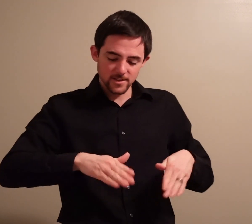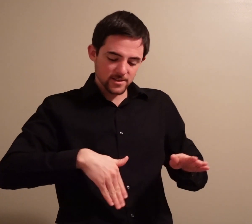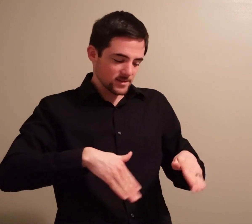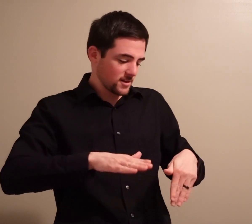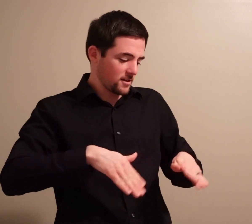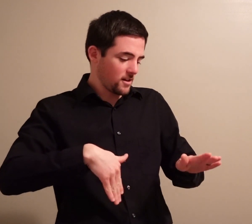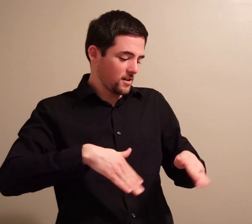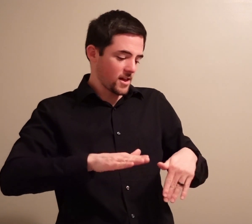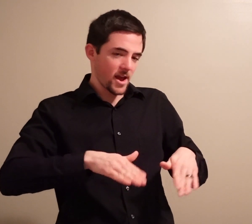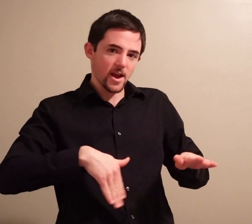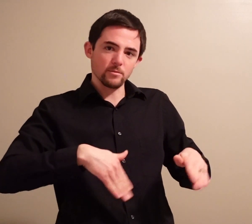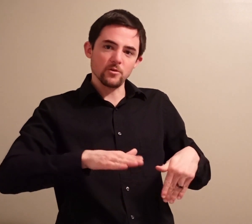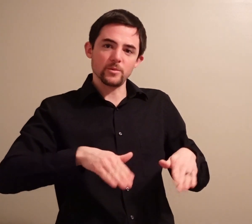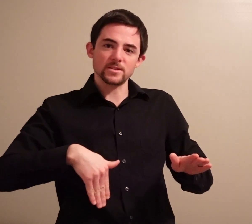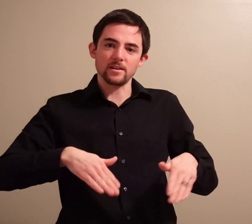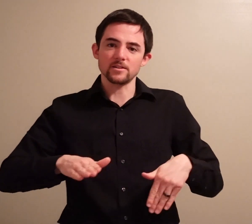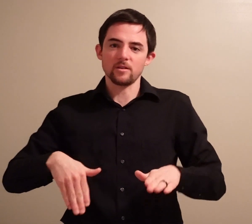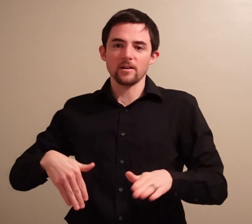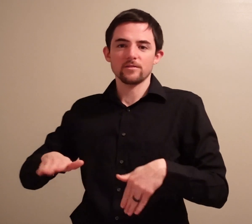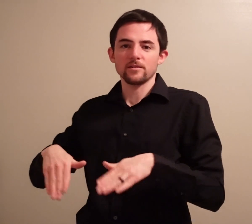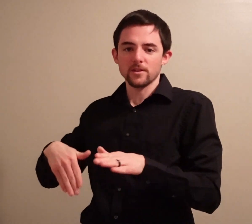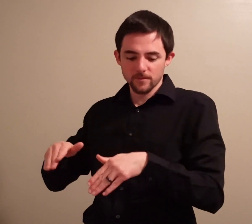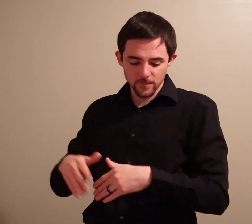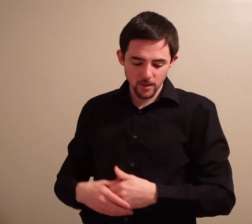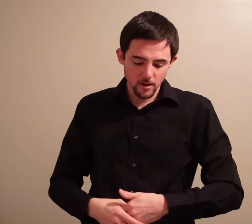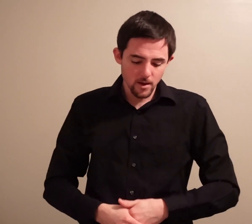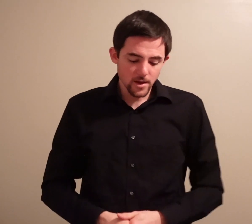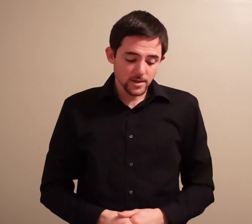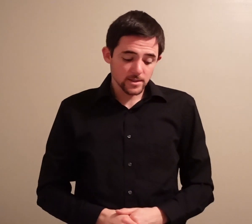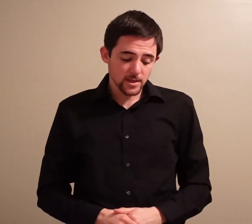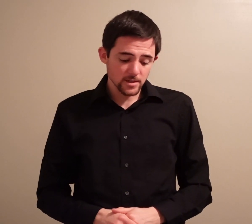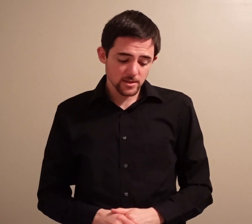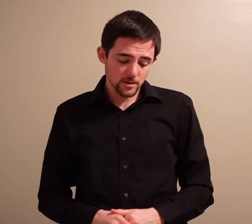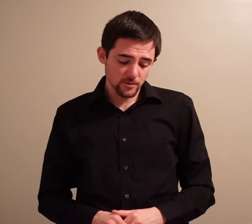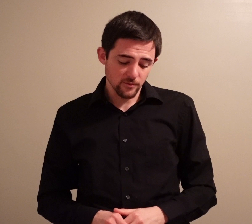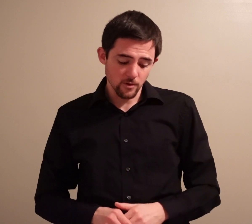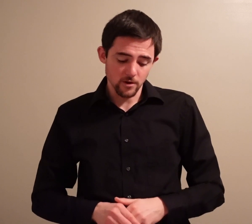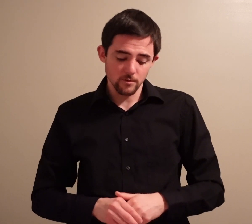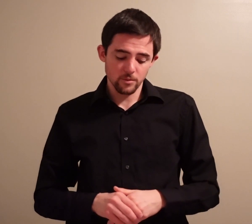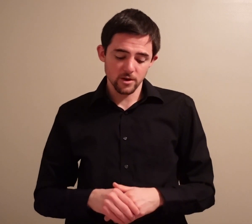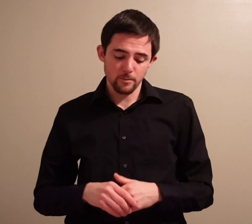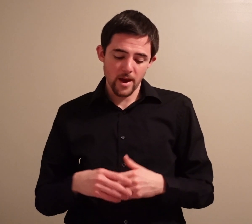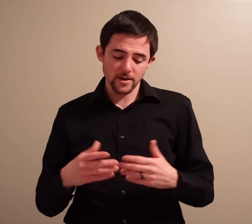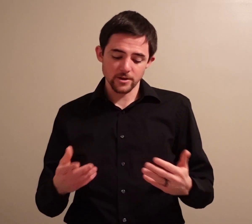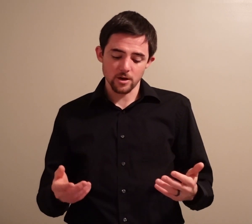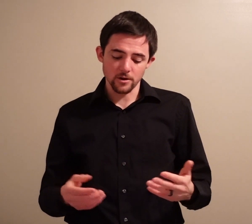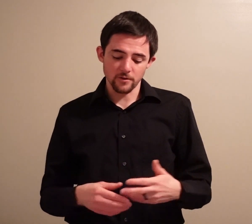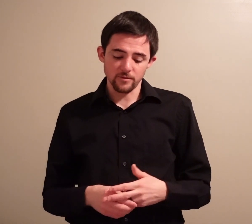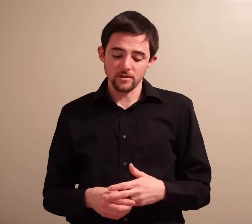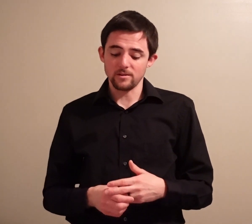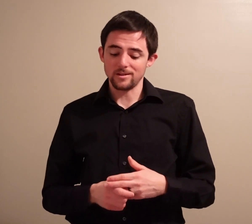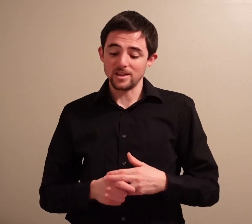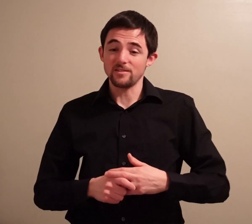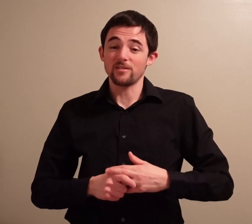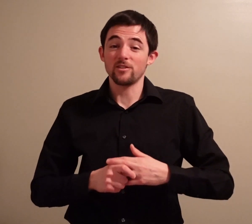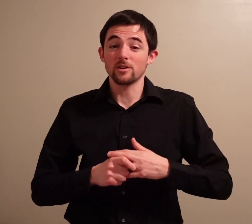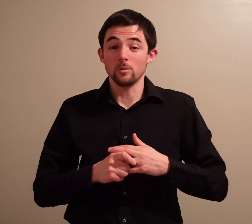just little hand movements like this right in front of you. Sentence number 4, put a bandage on your foot, leave it for a